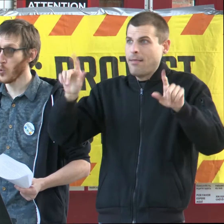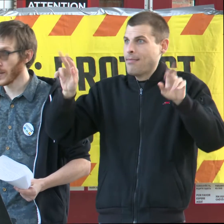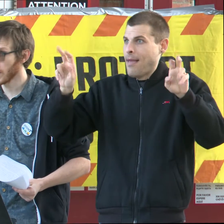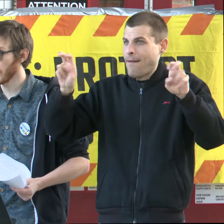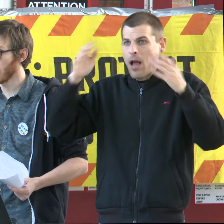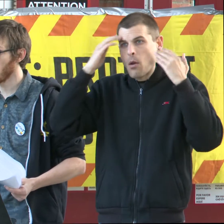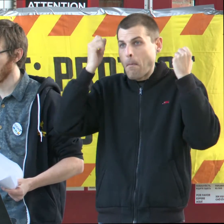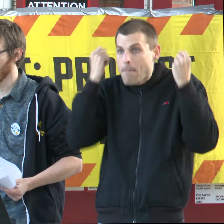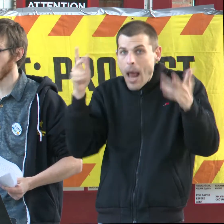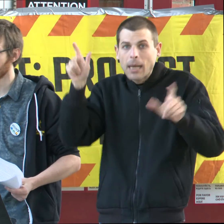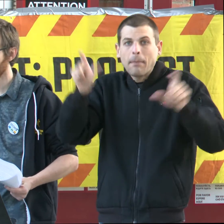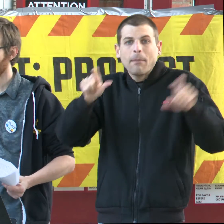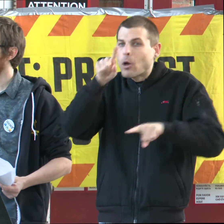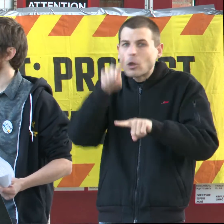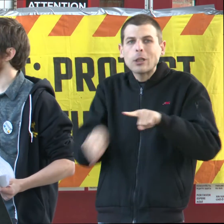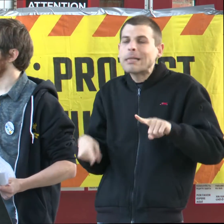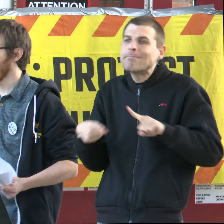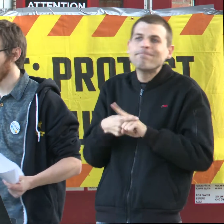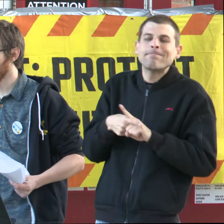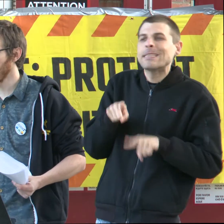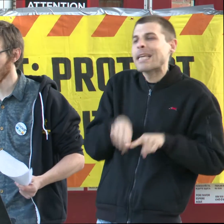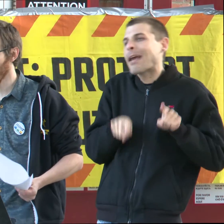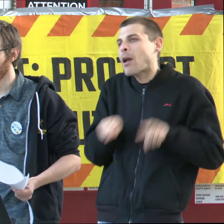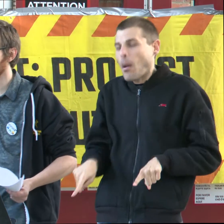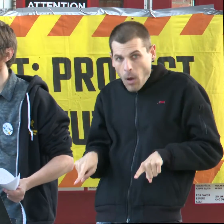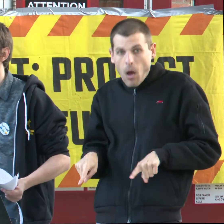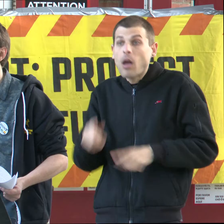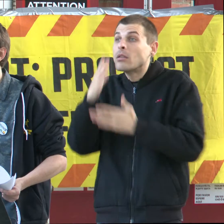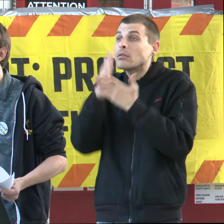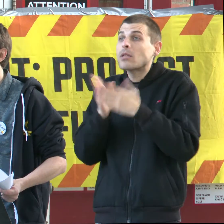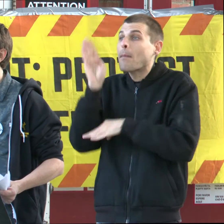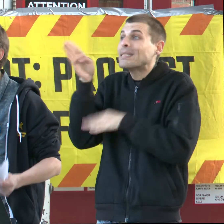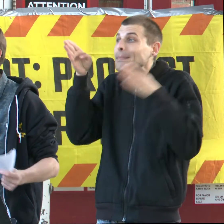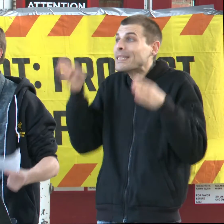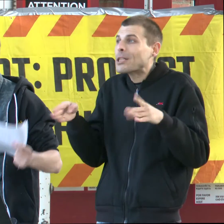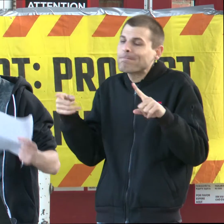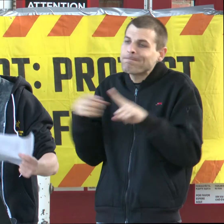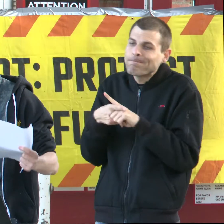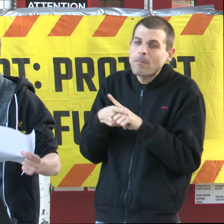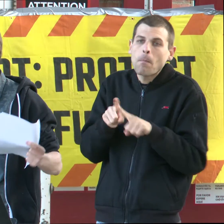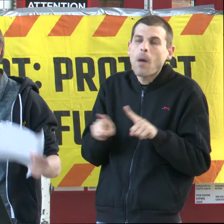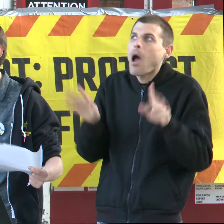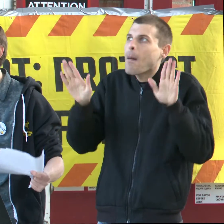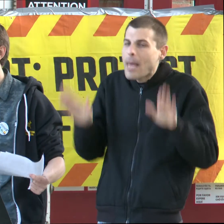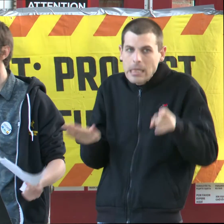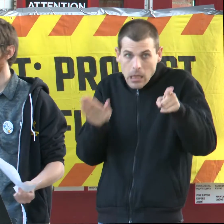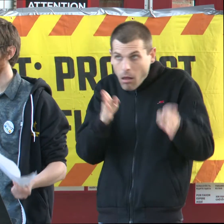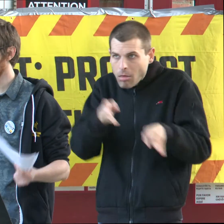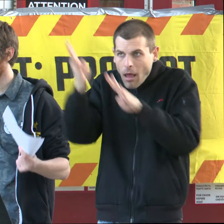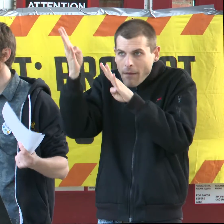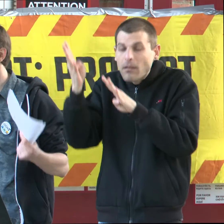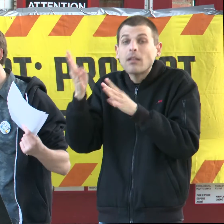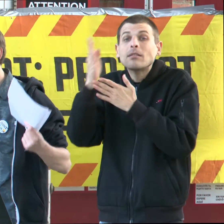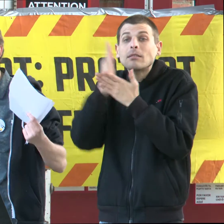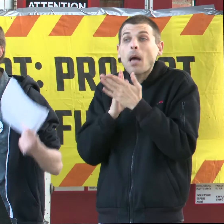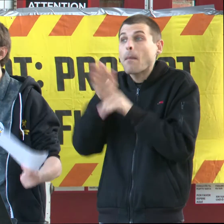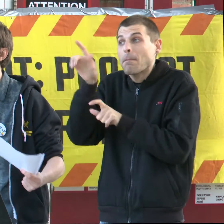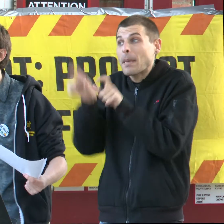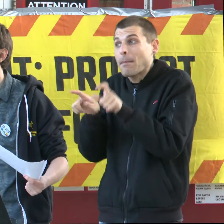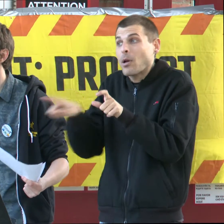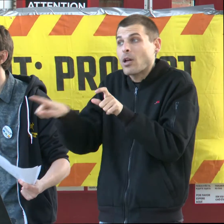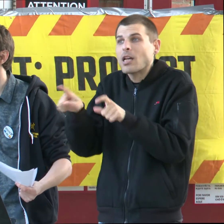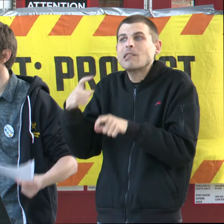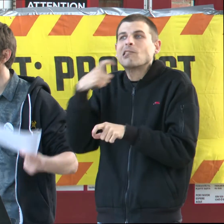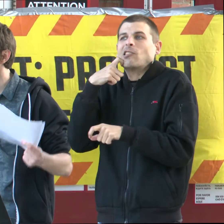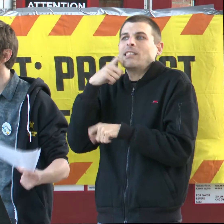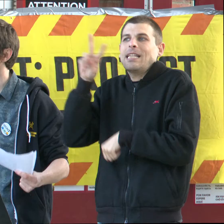lot of people wanted to be here but couldn't. We had some speakers that wanted to be here today, but mercifully, wonderfully, this is great news. They just got, you know, their second